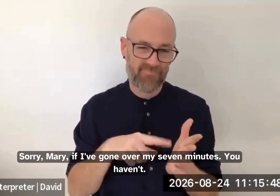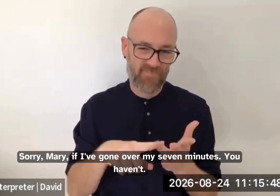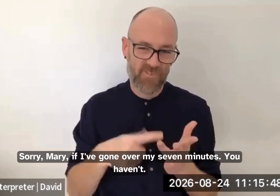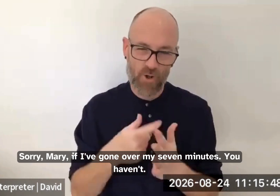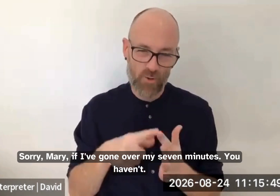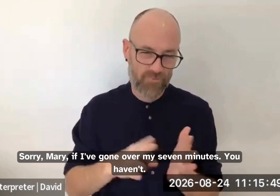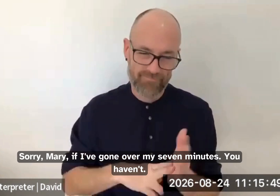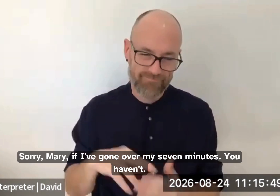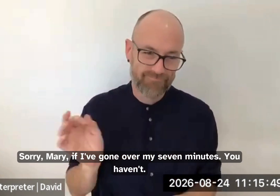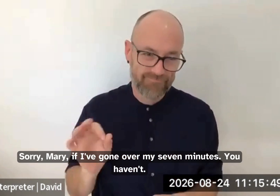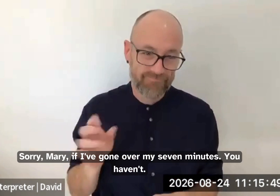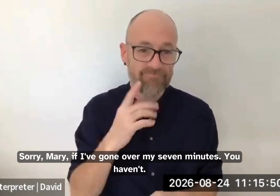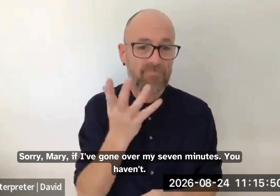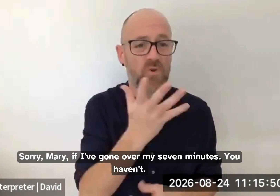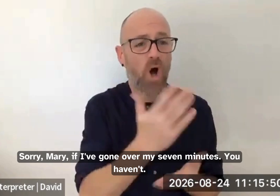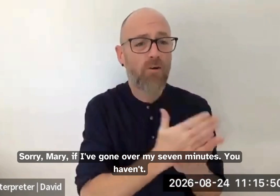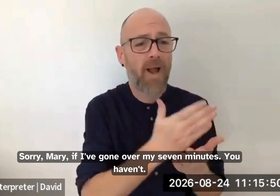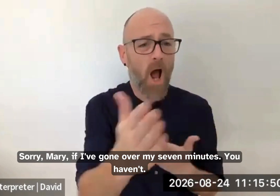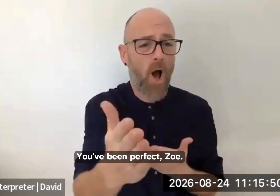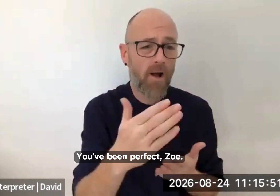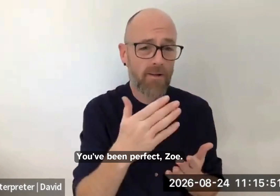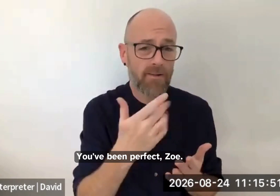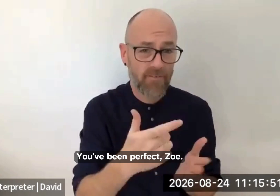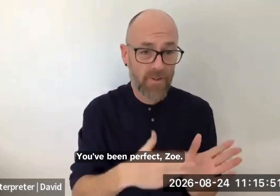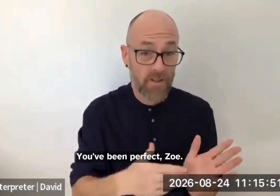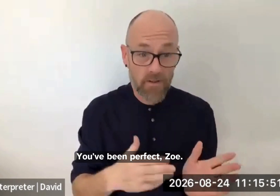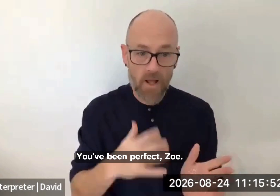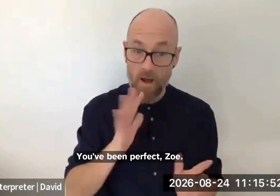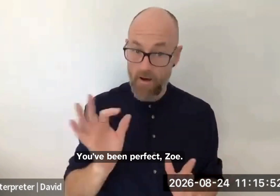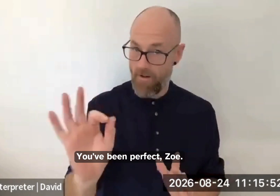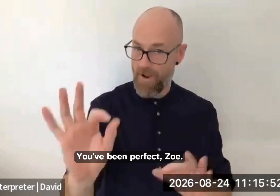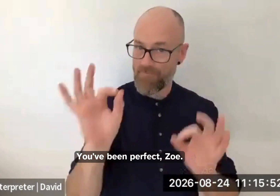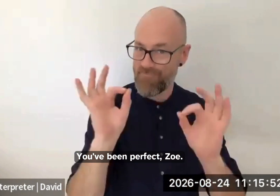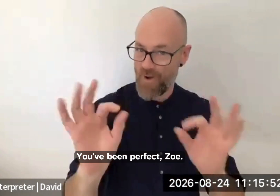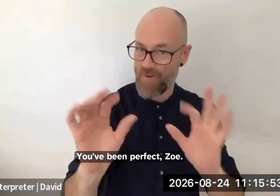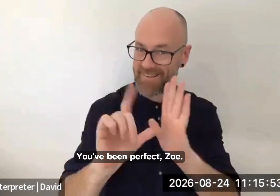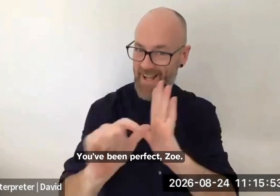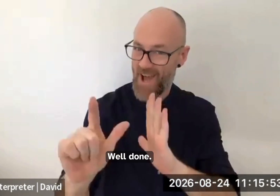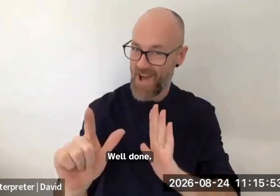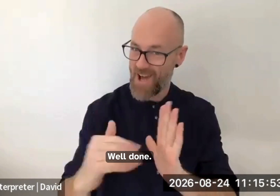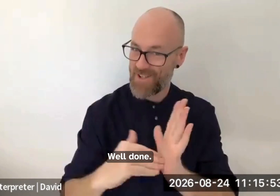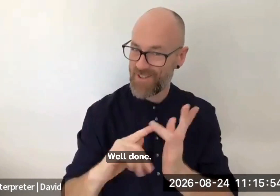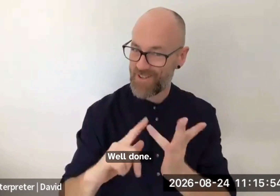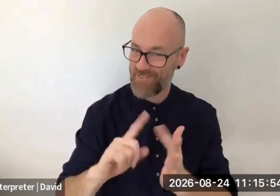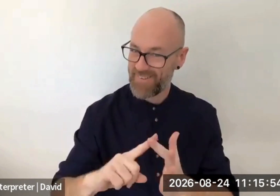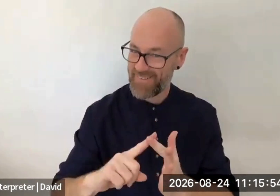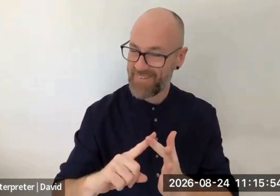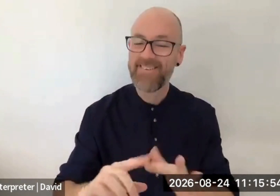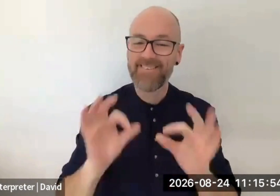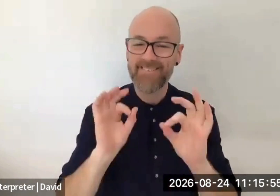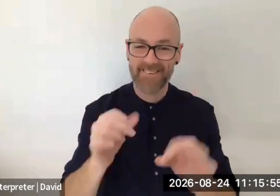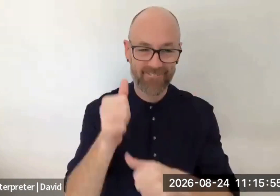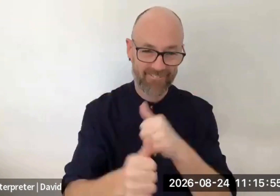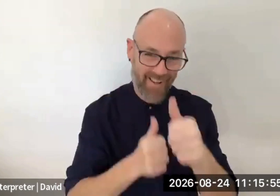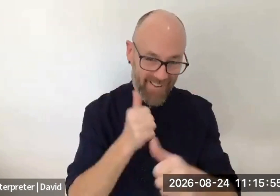Sorry, Mary, if I've gone over my 7 minutes. You haven't. You've been perfect, Zoe. Oh. Well done.